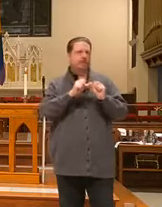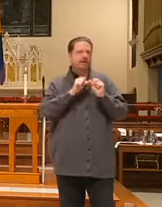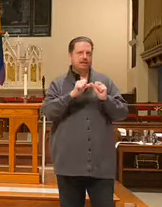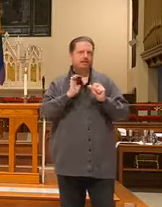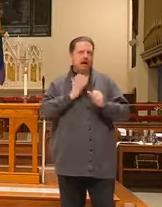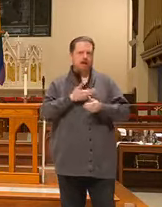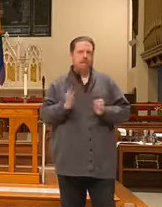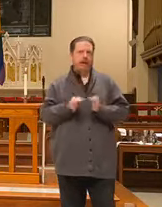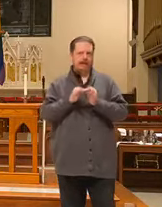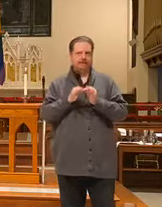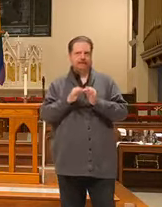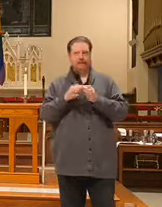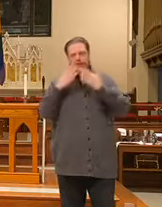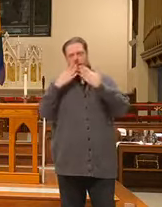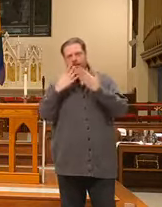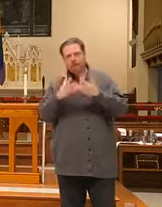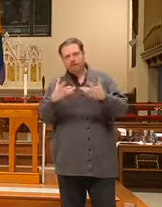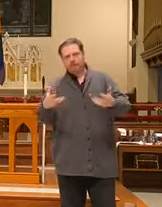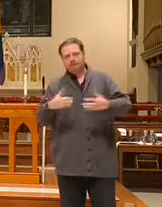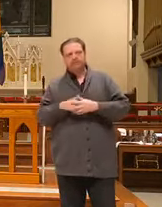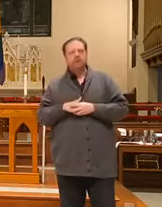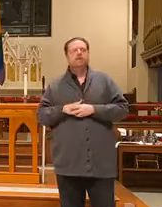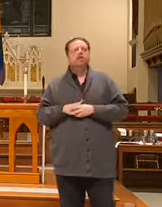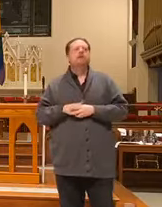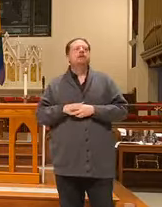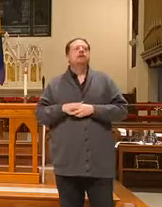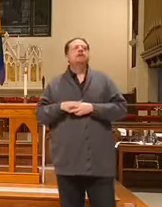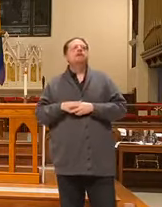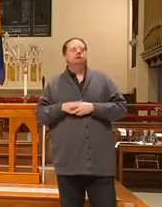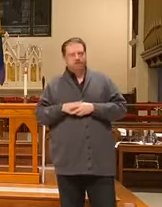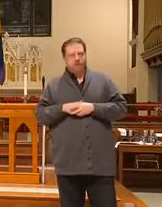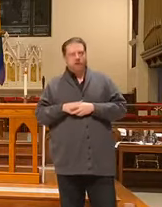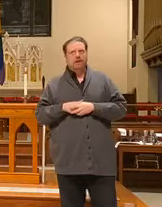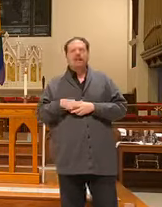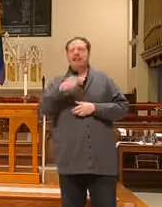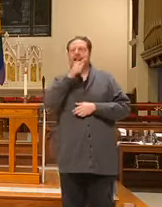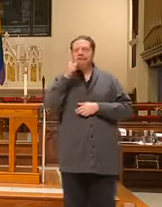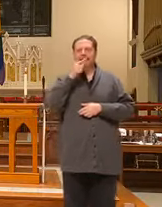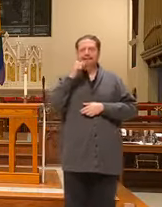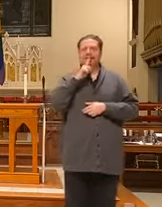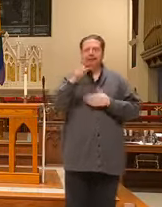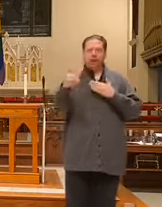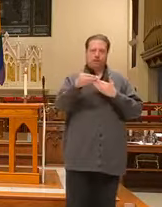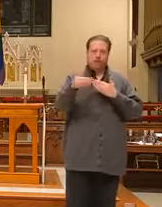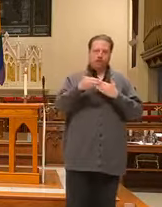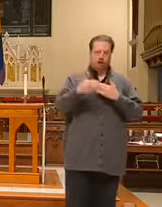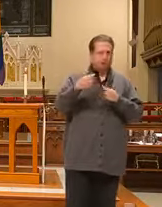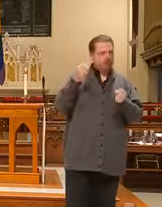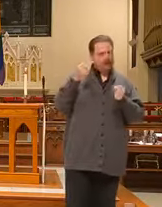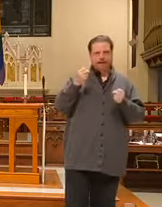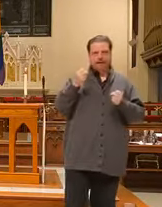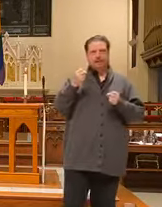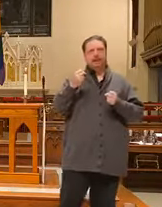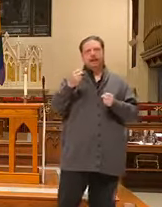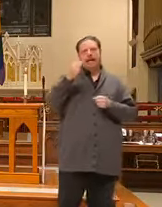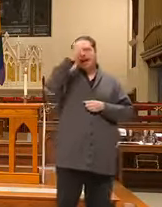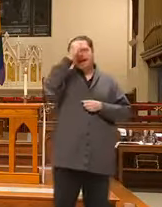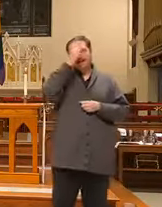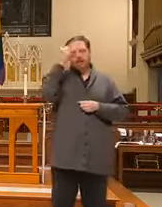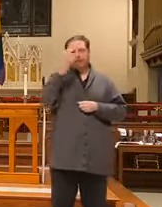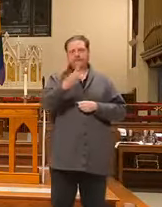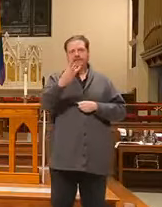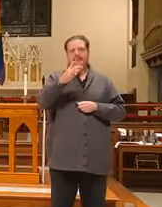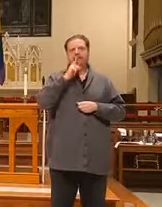and our social outreach, so thank you so much. Okay, so Lent is quickly approaching. Ash Wednesday is the